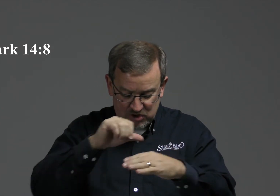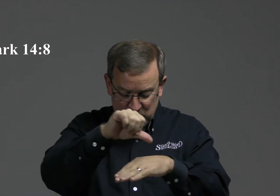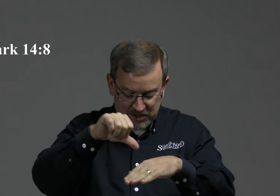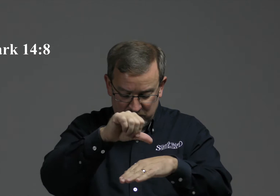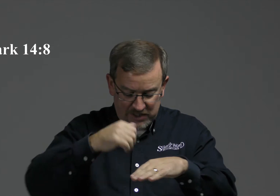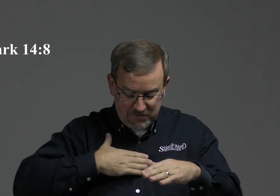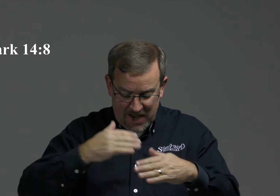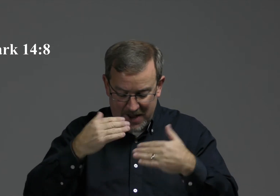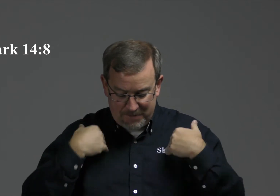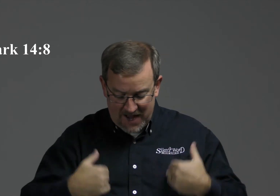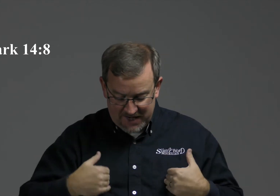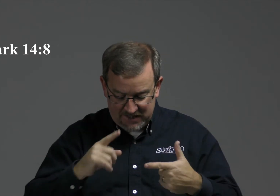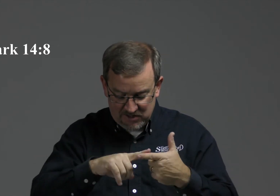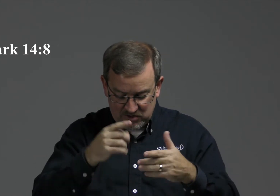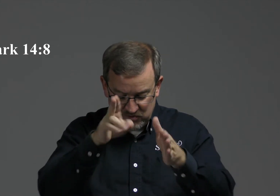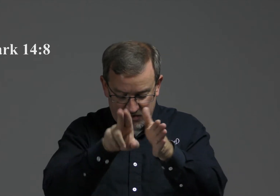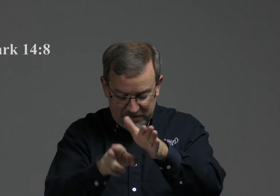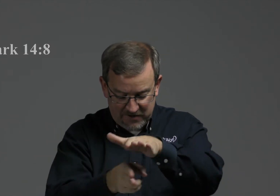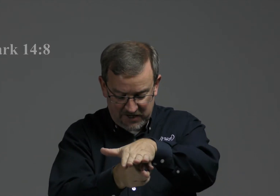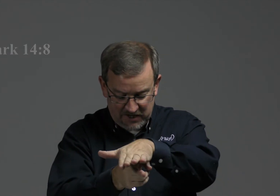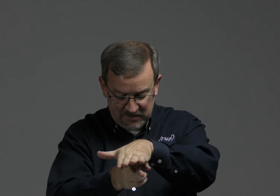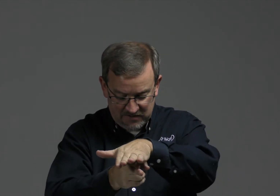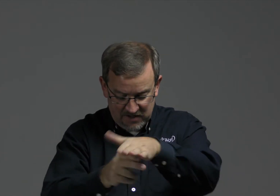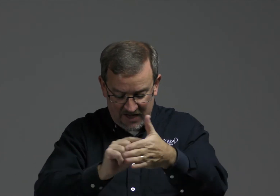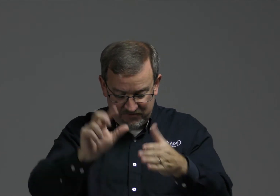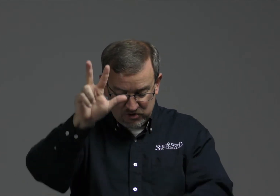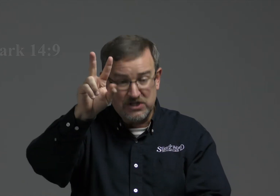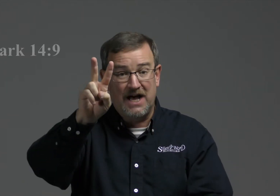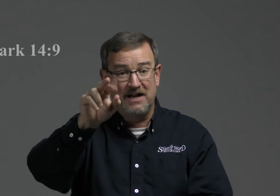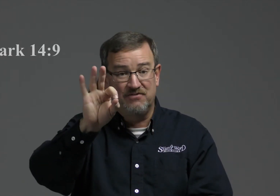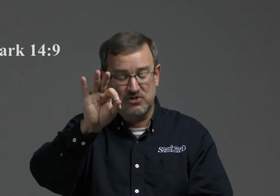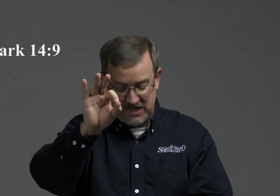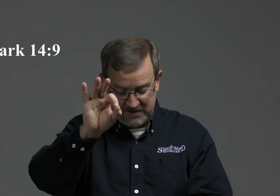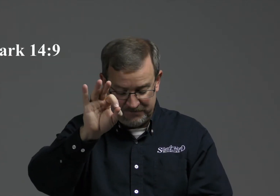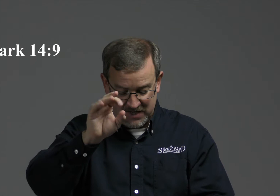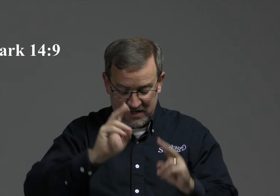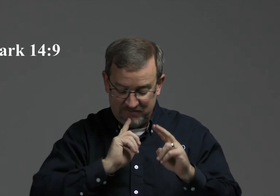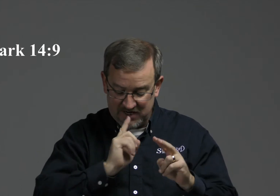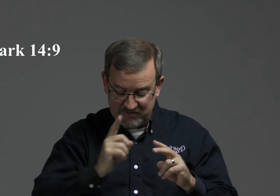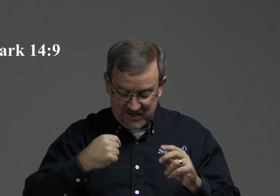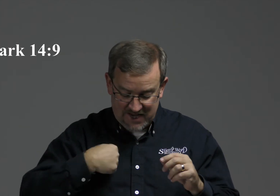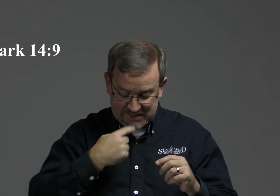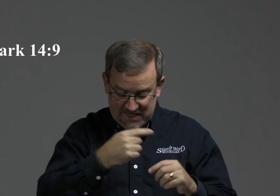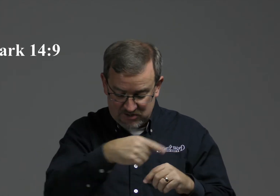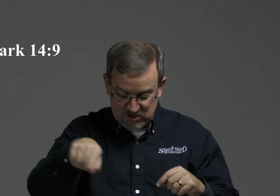to anoint my body to the burying. And verse 9. Verily, verily, I say unto